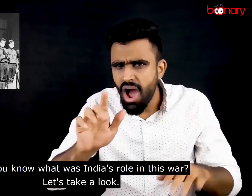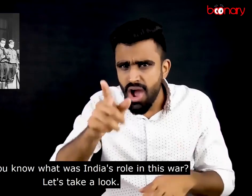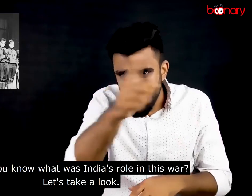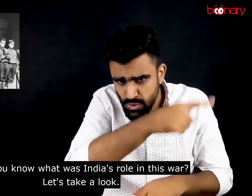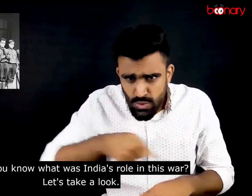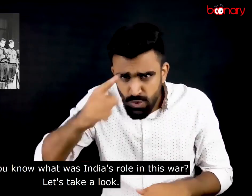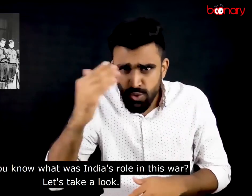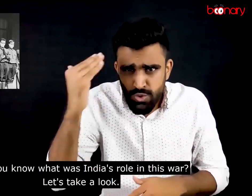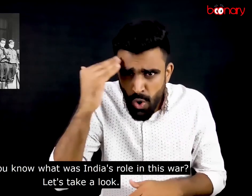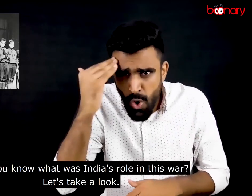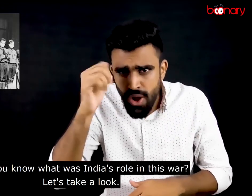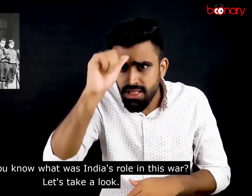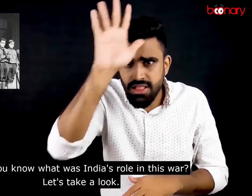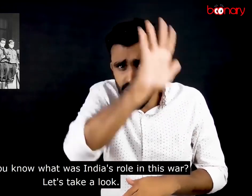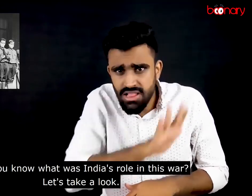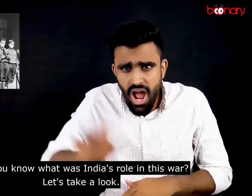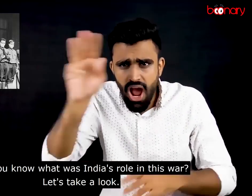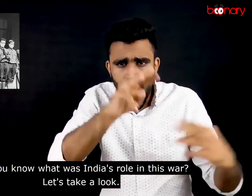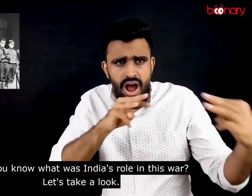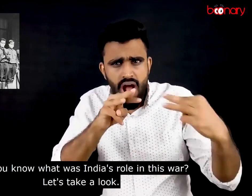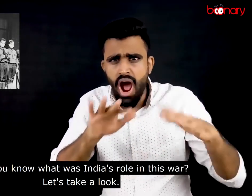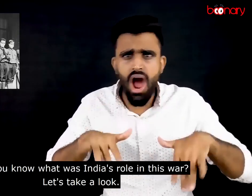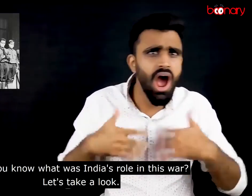know what was India's role in the war?